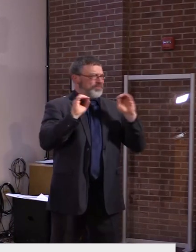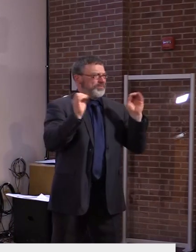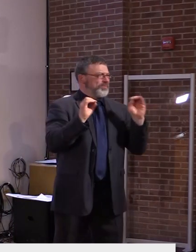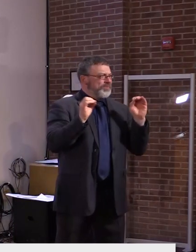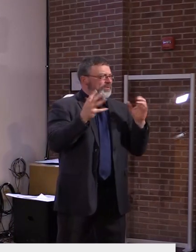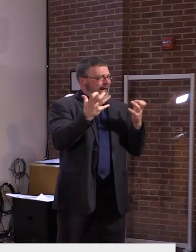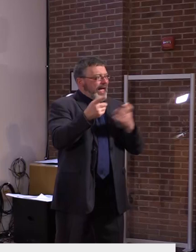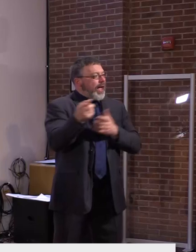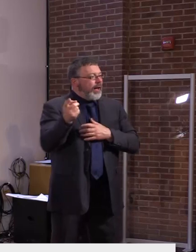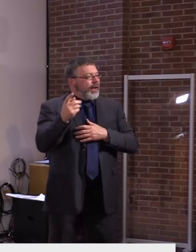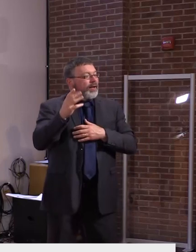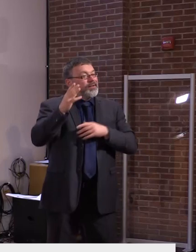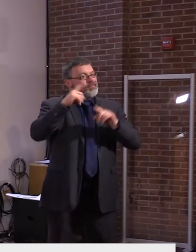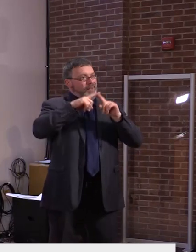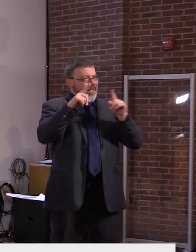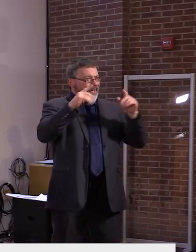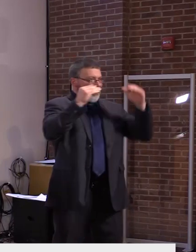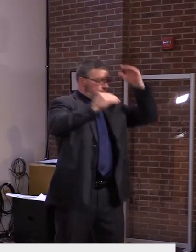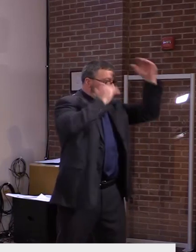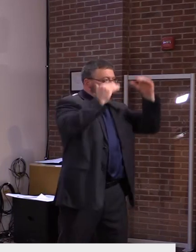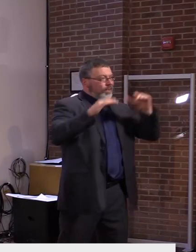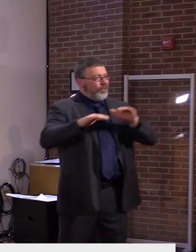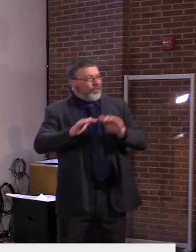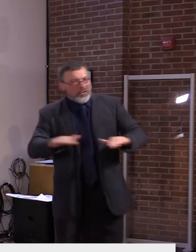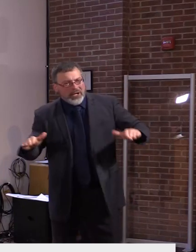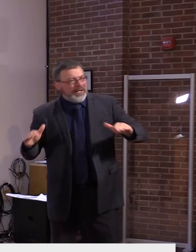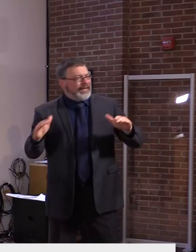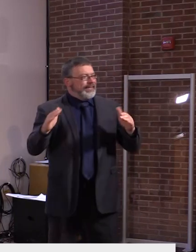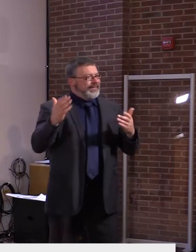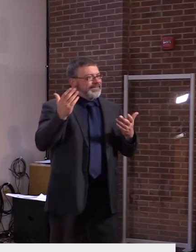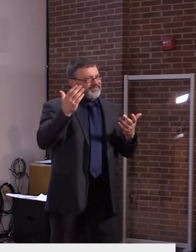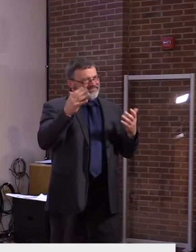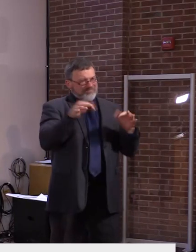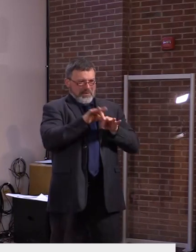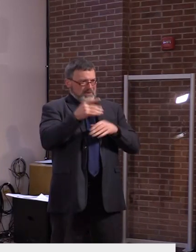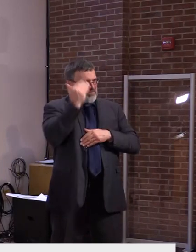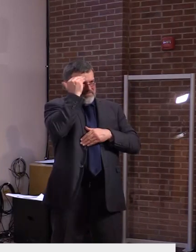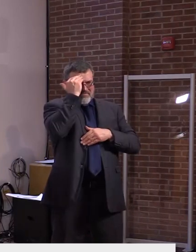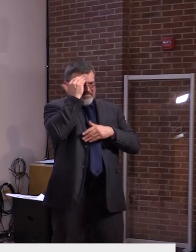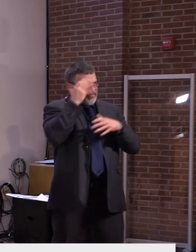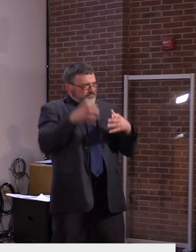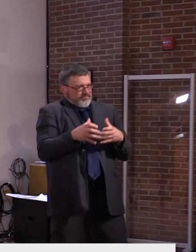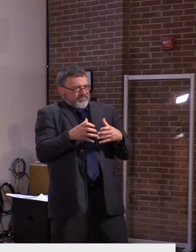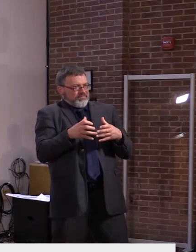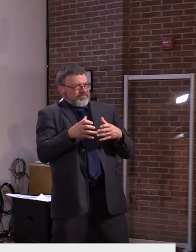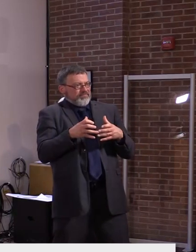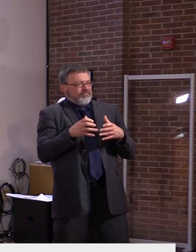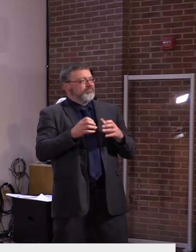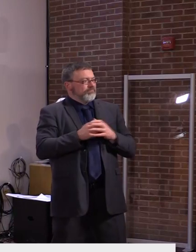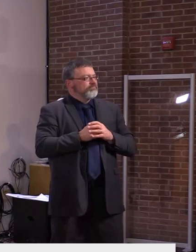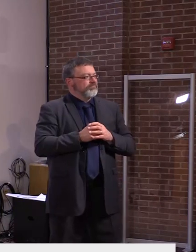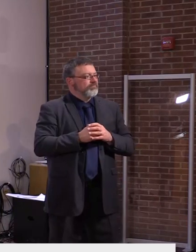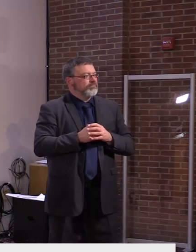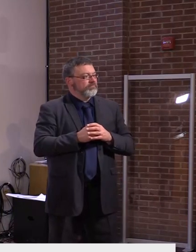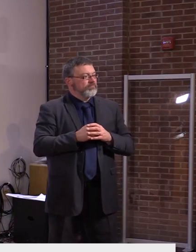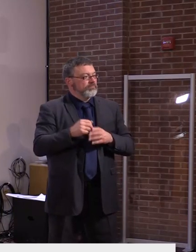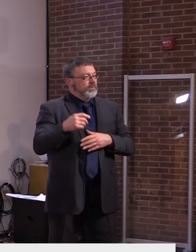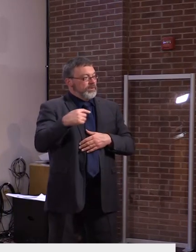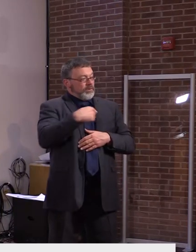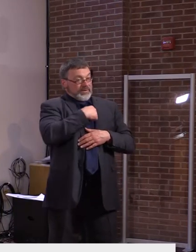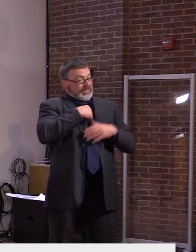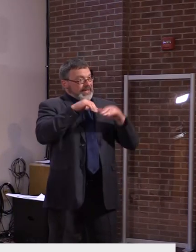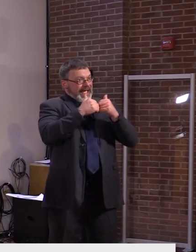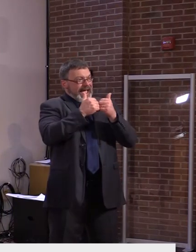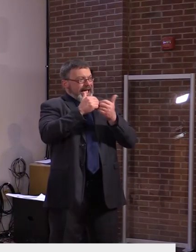serious outcome like hospitalization or death. So if we can reduce spread even more, it will keep us all